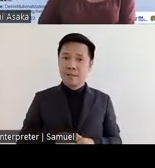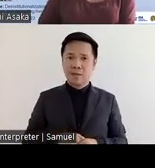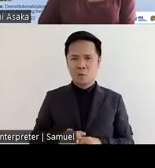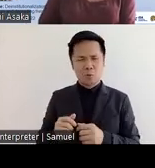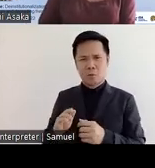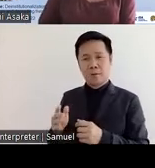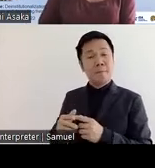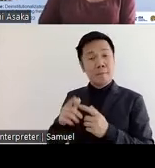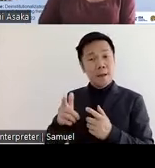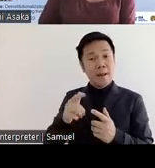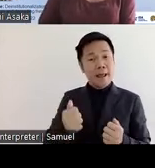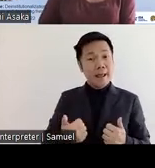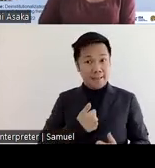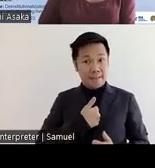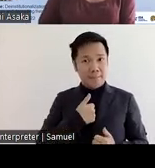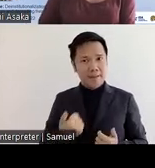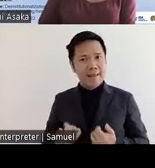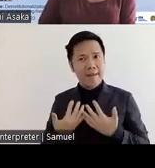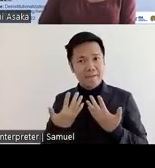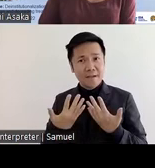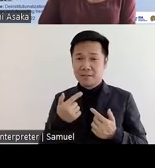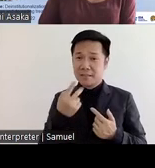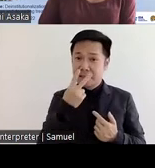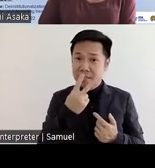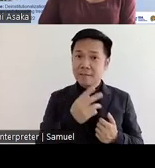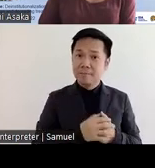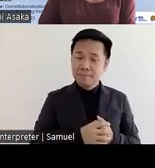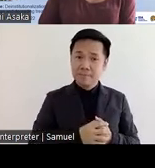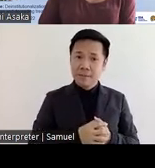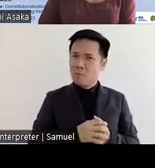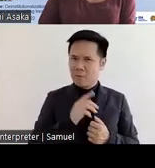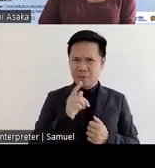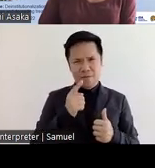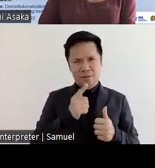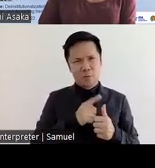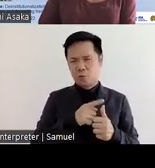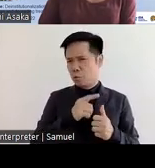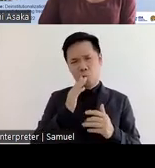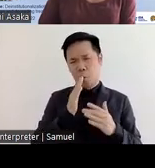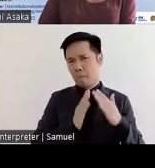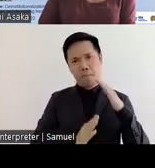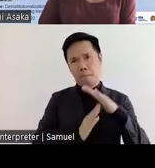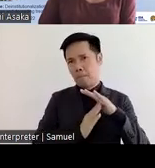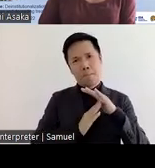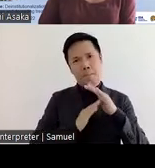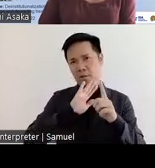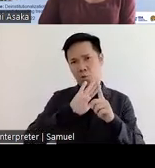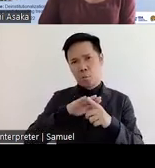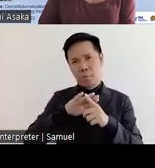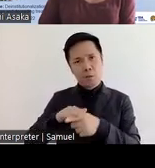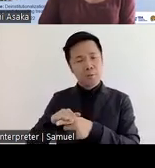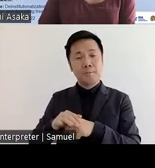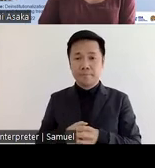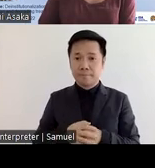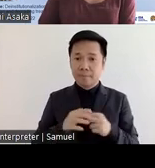underpinned by strong will to live in this world and challenge the discrimination. The time has moved on and the society